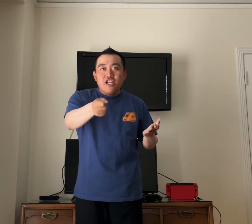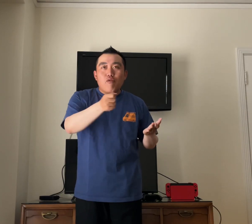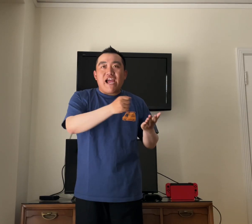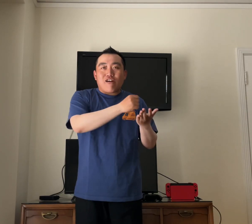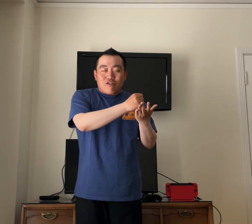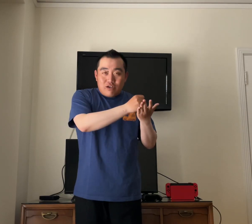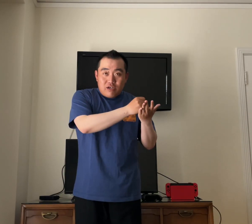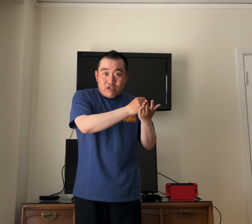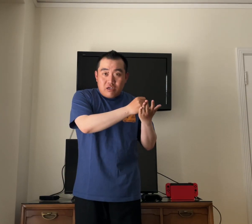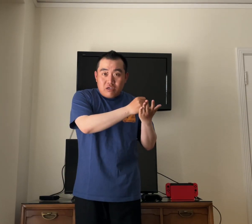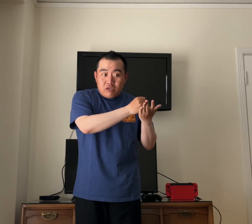Underwear.